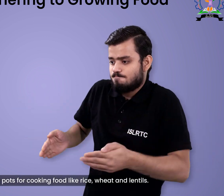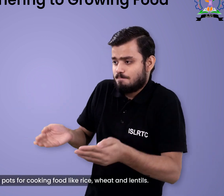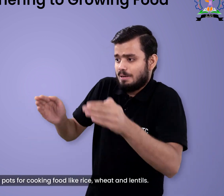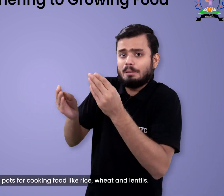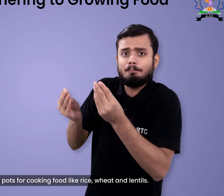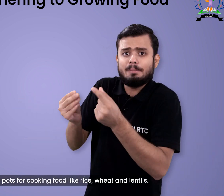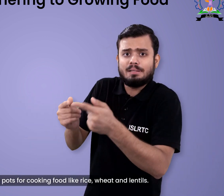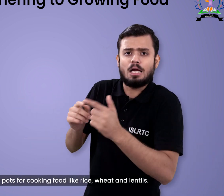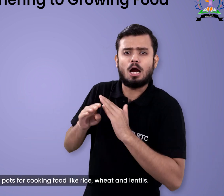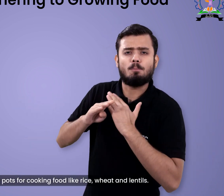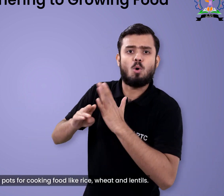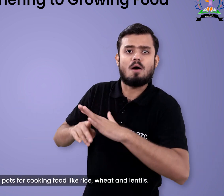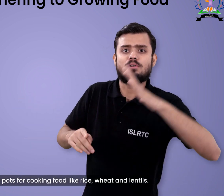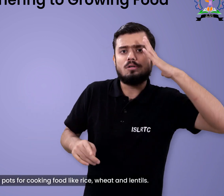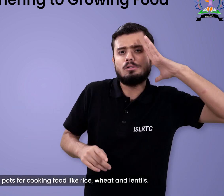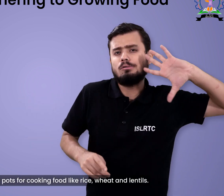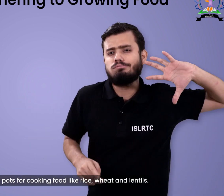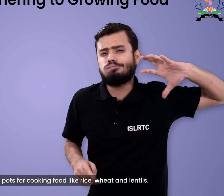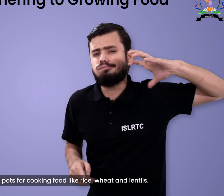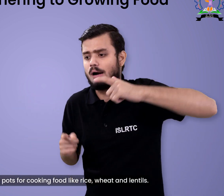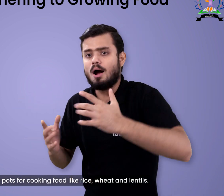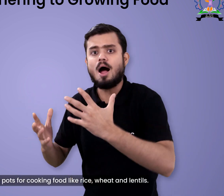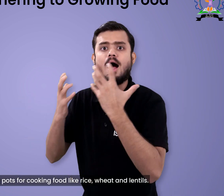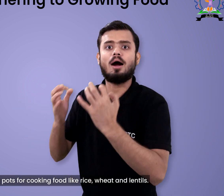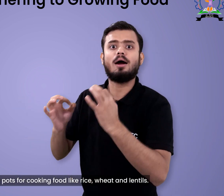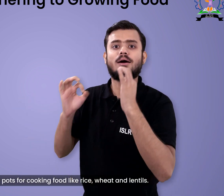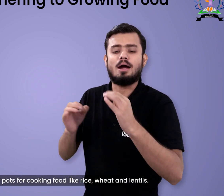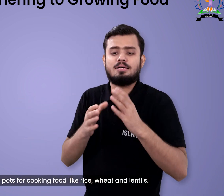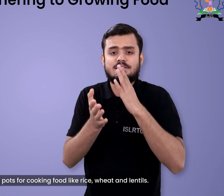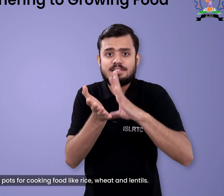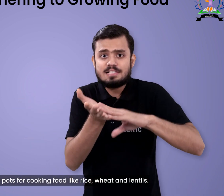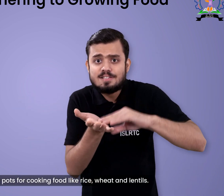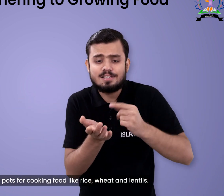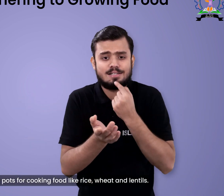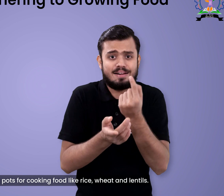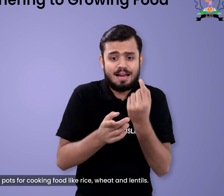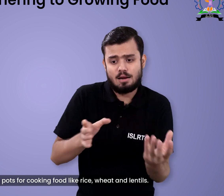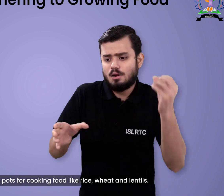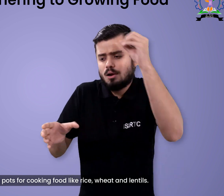People began using pots for cooking food like rice, wheat, and lentils.